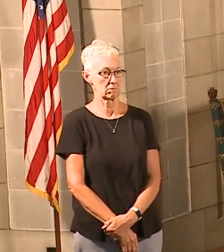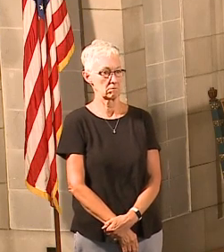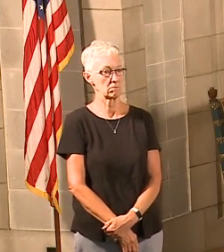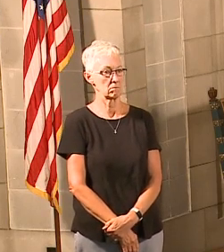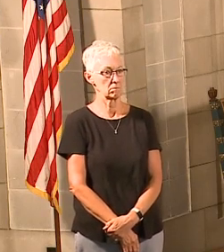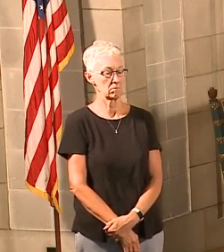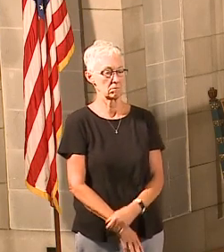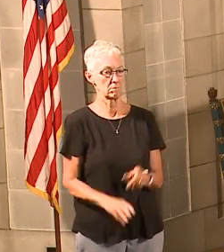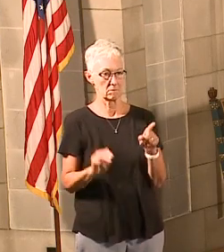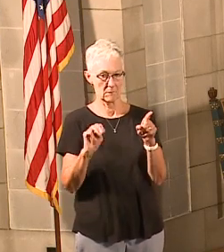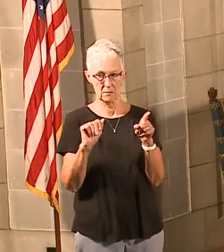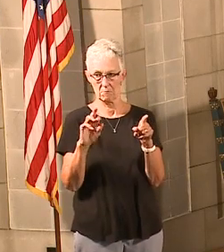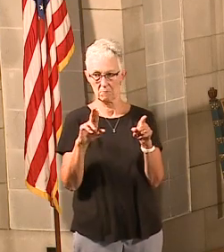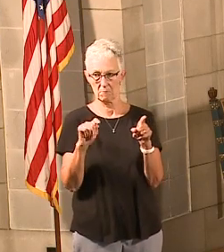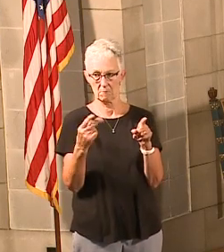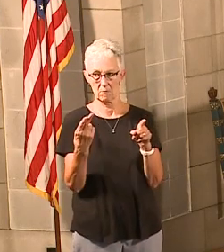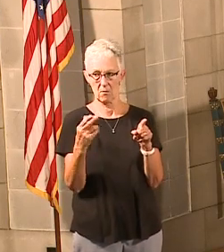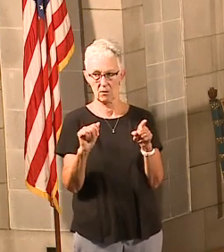Martha.